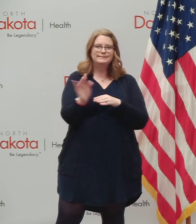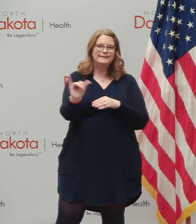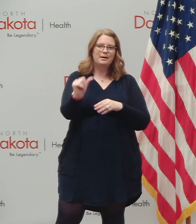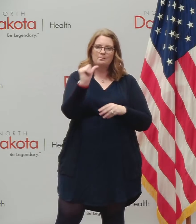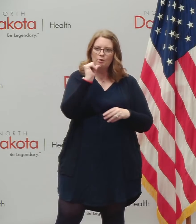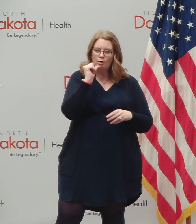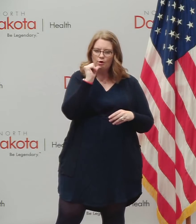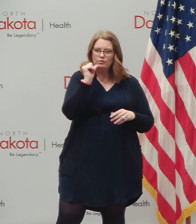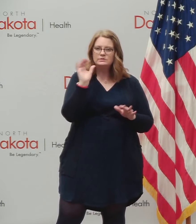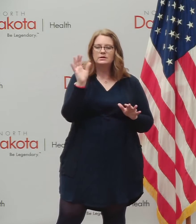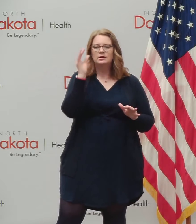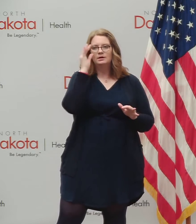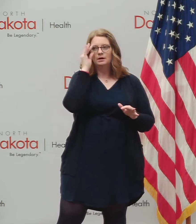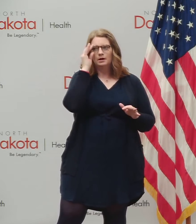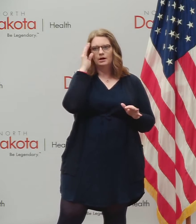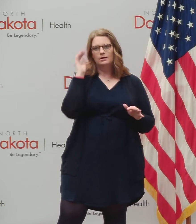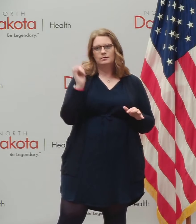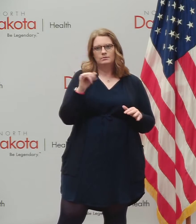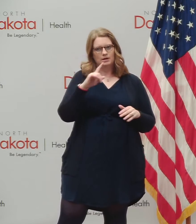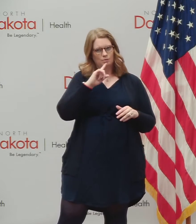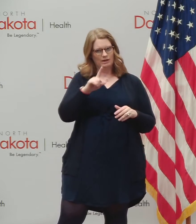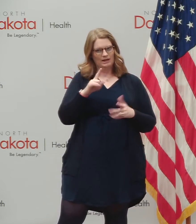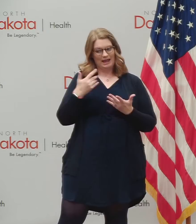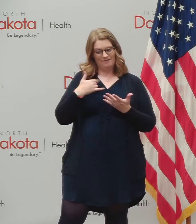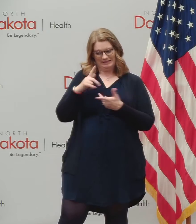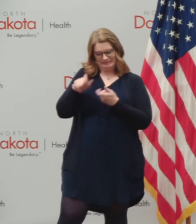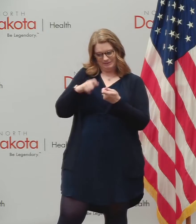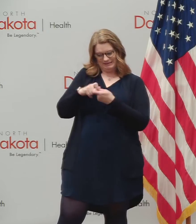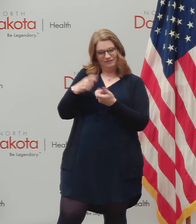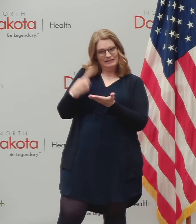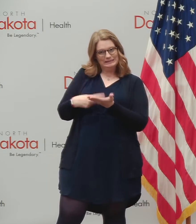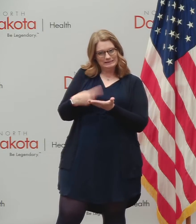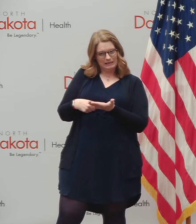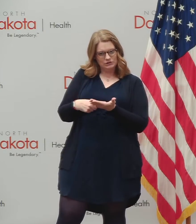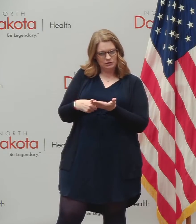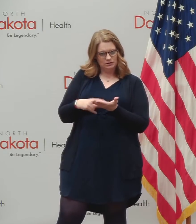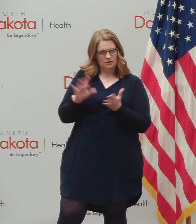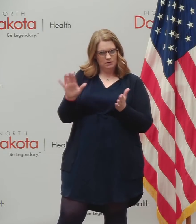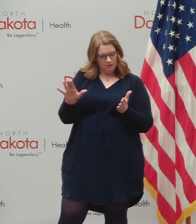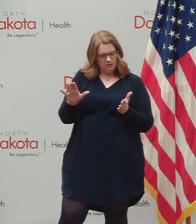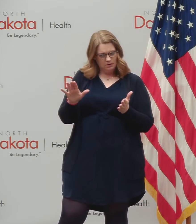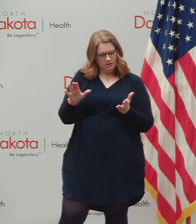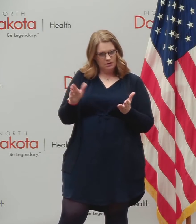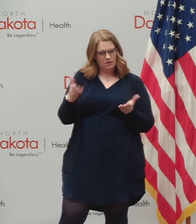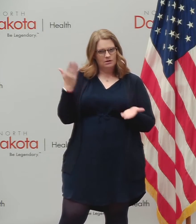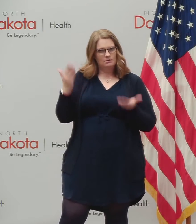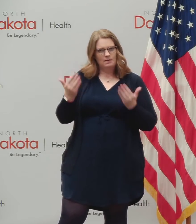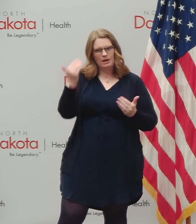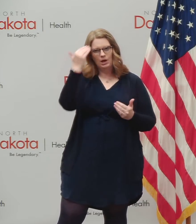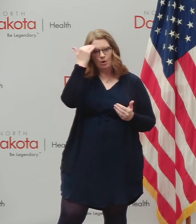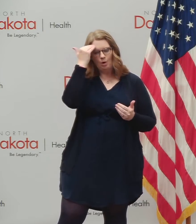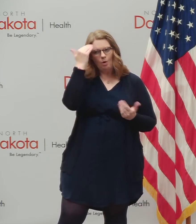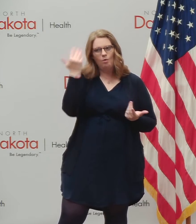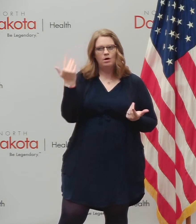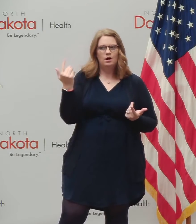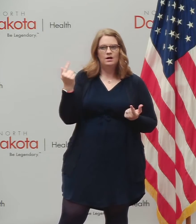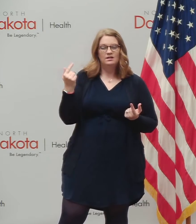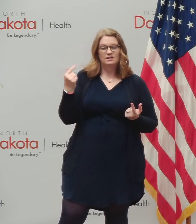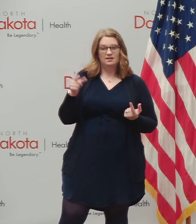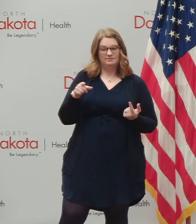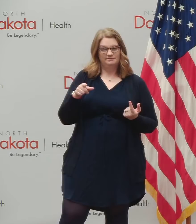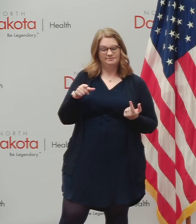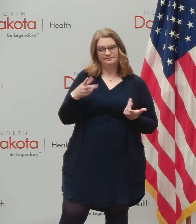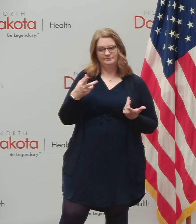bars, you can actually have a specific discussion with the mayors. They might know which